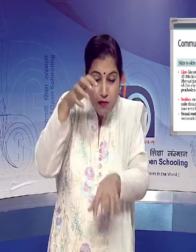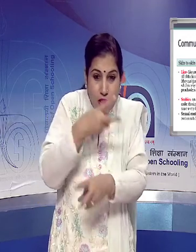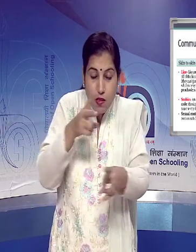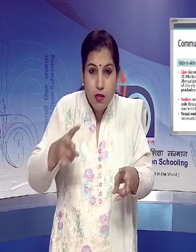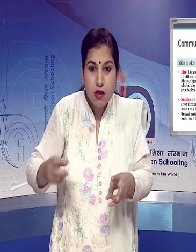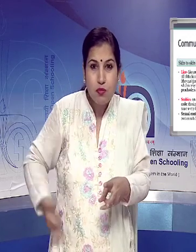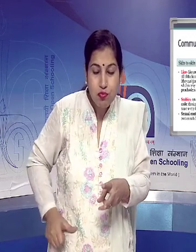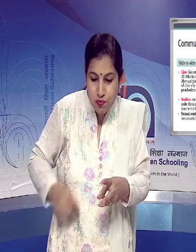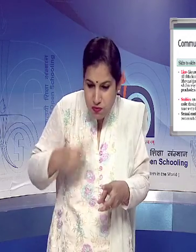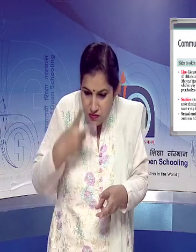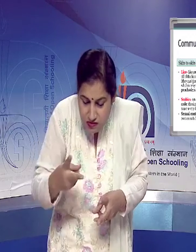playground.